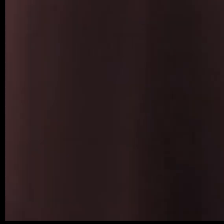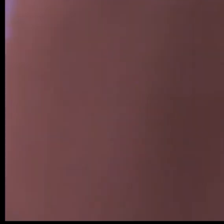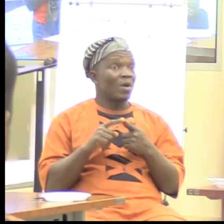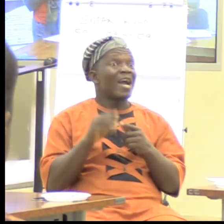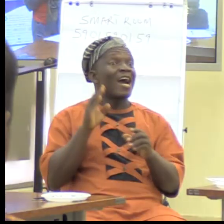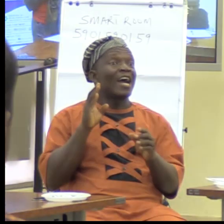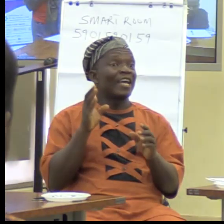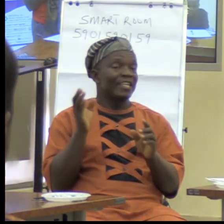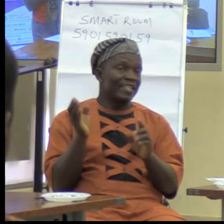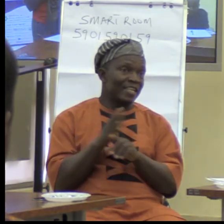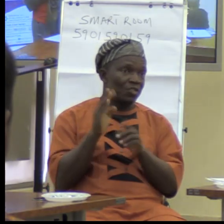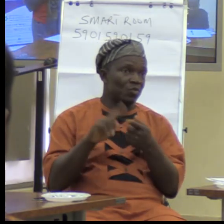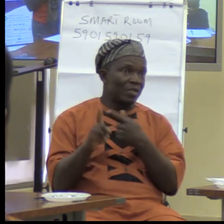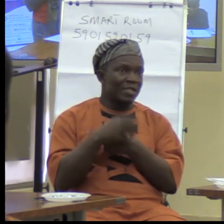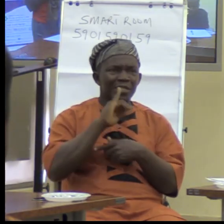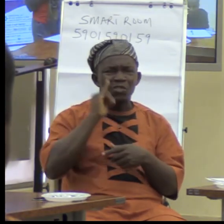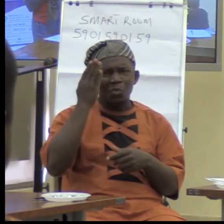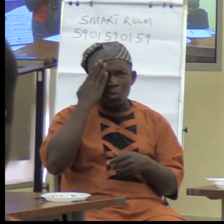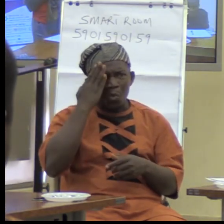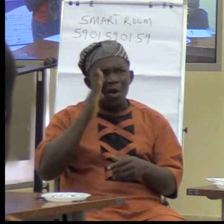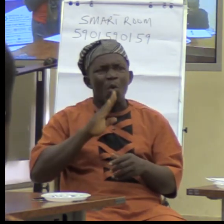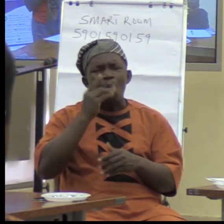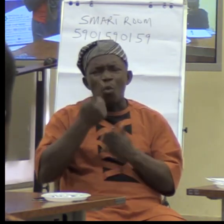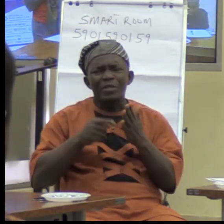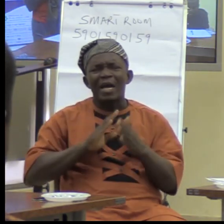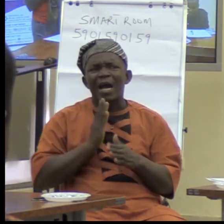been using different technologies. What,